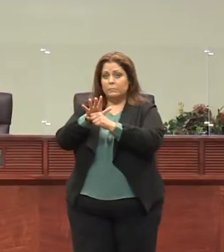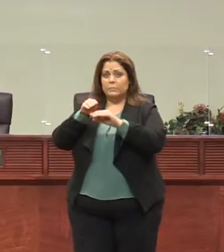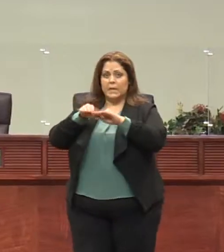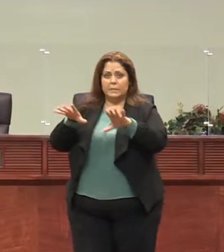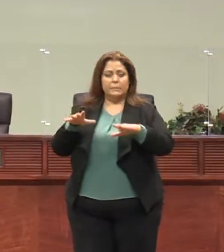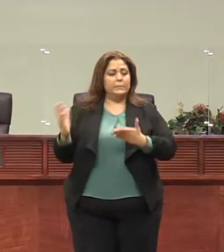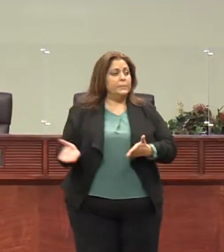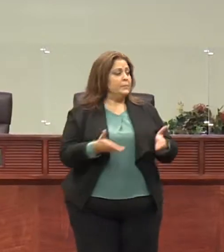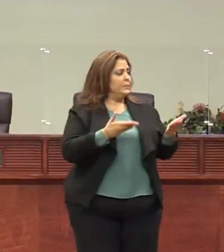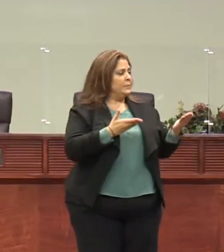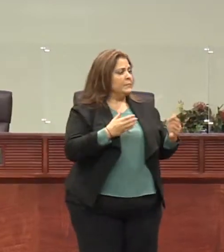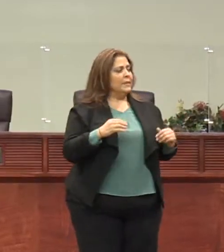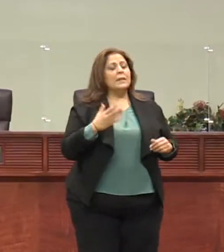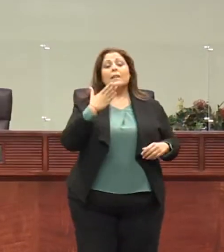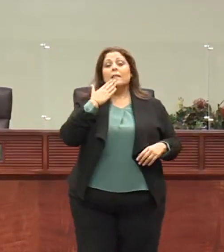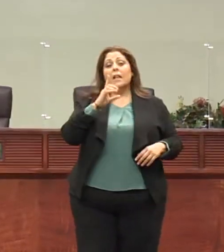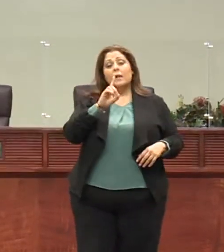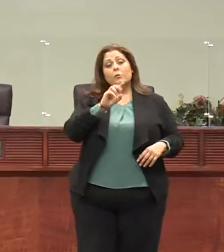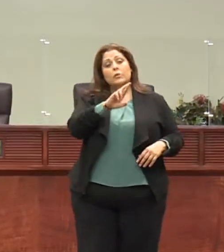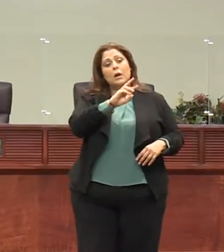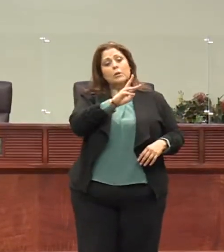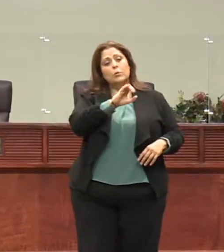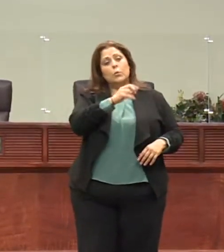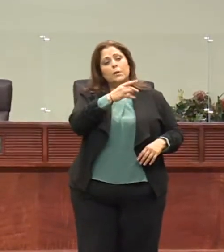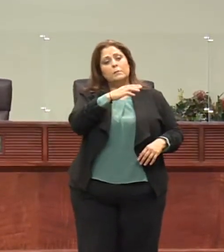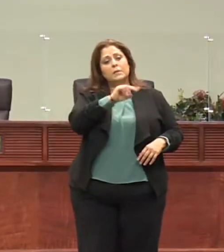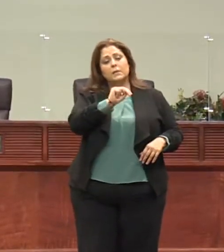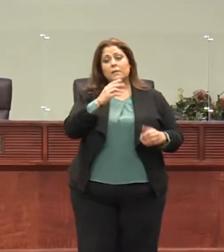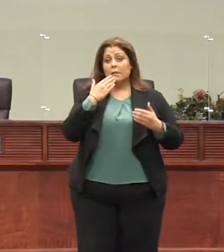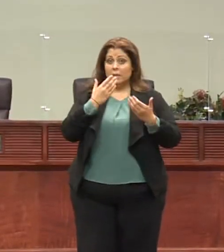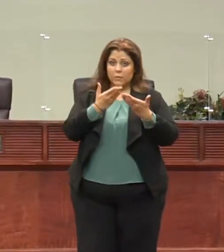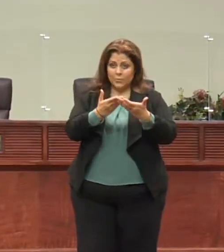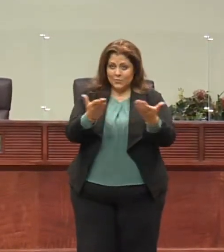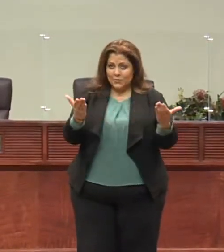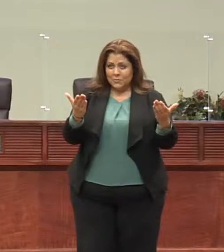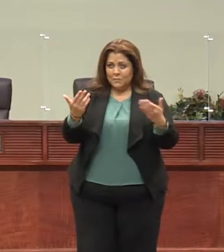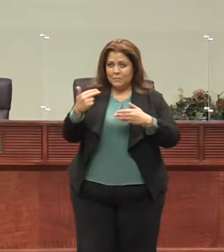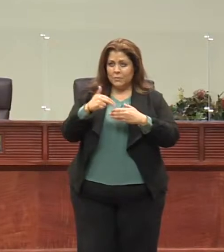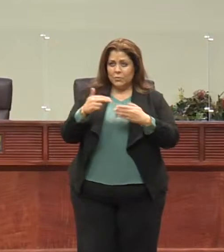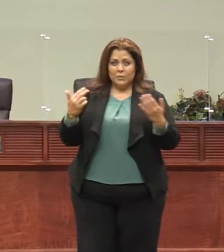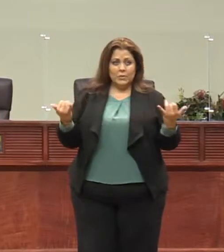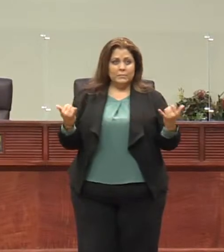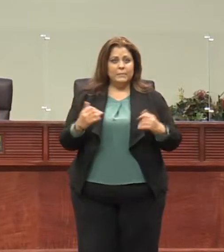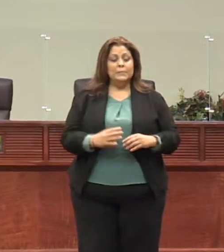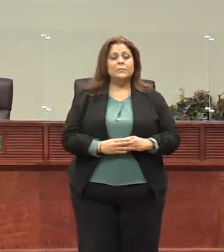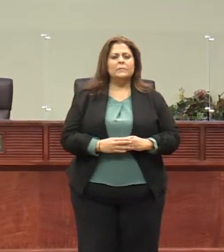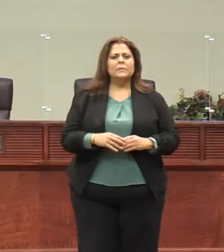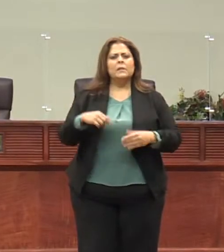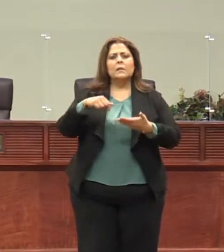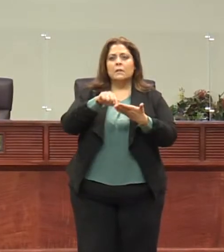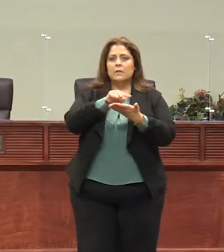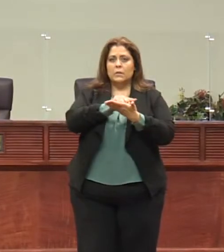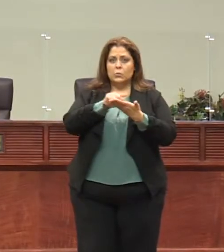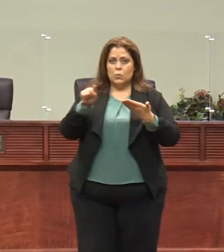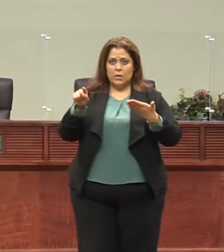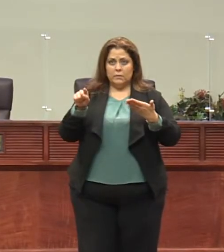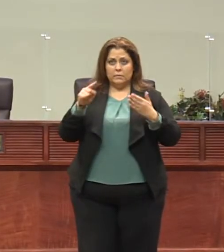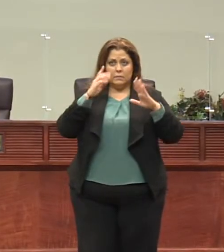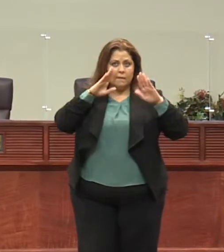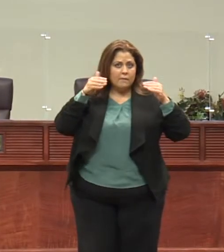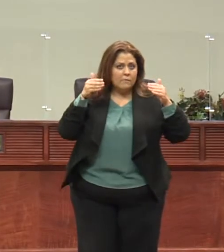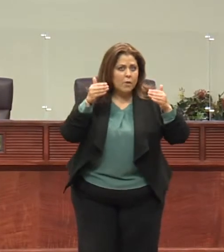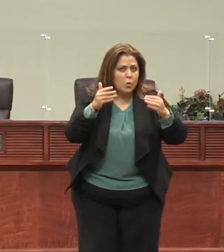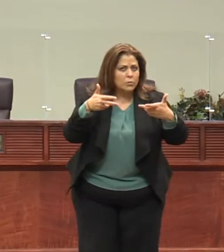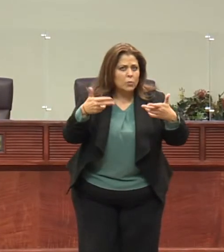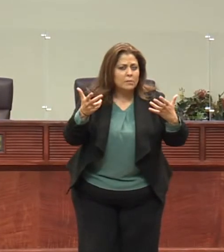All right. Thank you, Dr. Williamson, and thank you to all of you for joining us here today. This week, we remain focused on fighting COVID